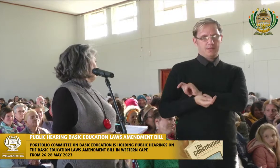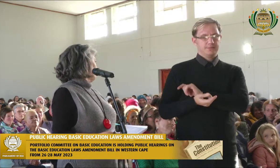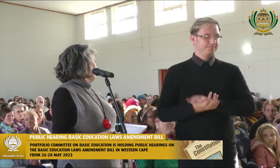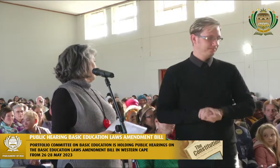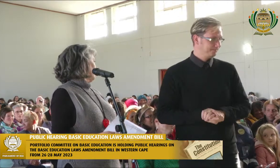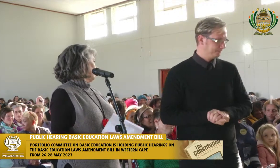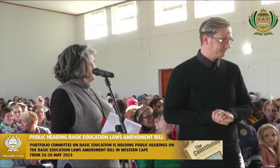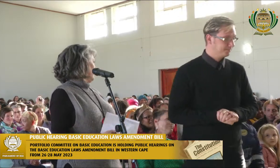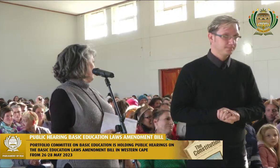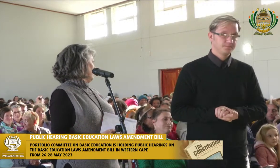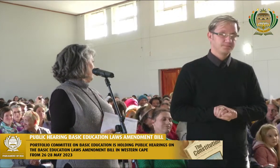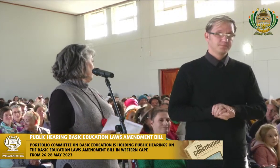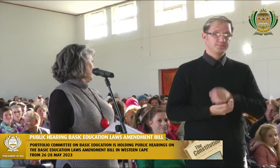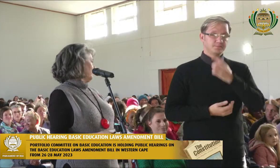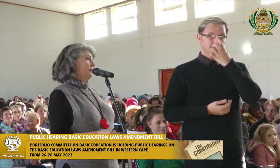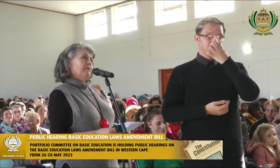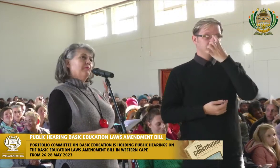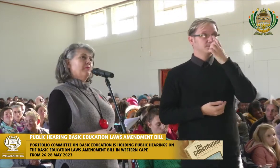No, but